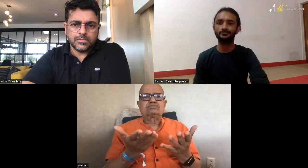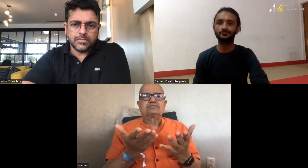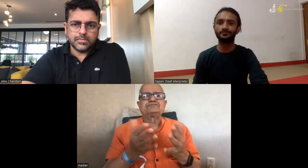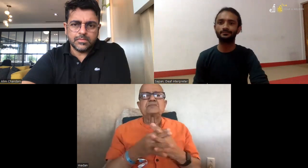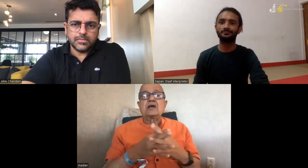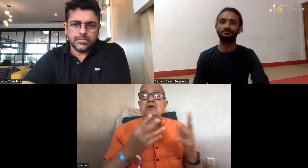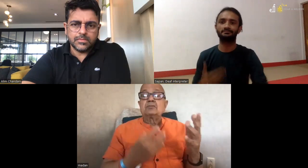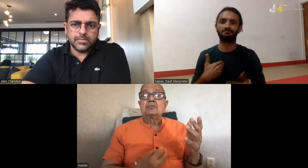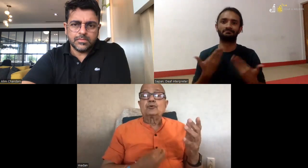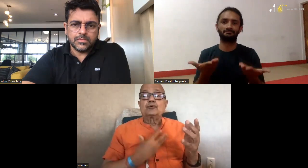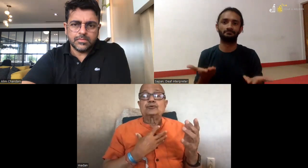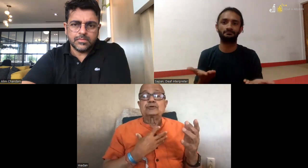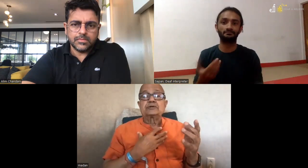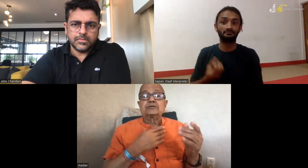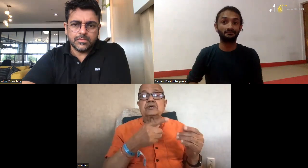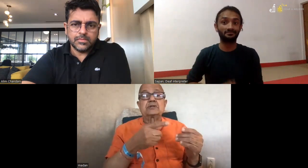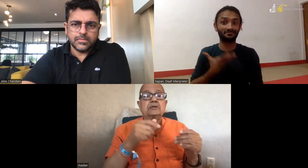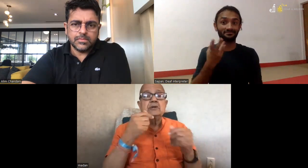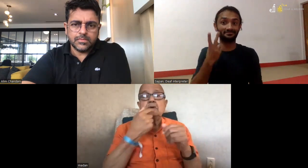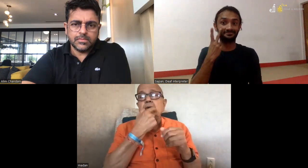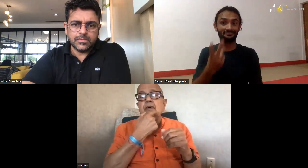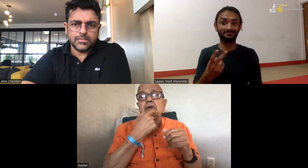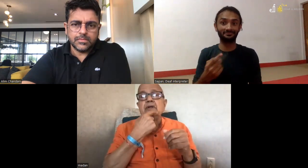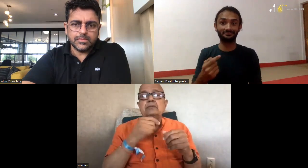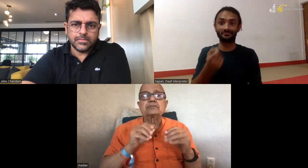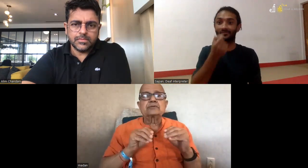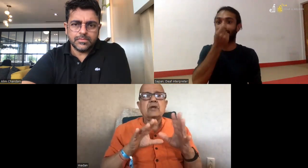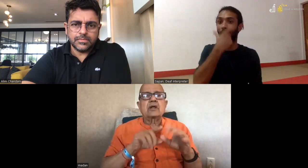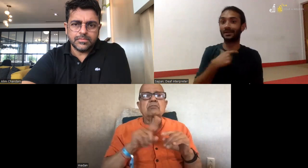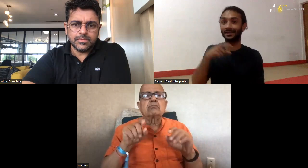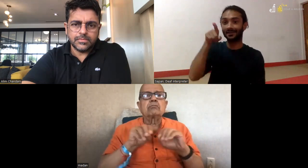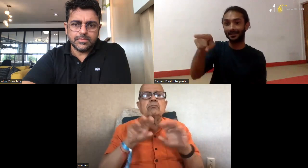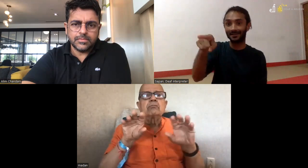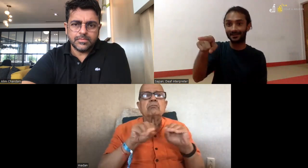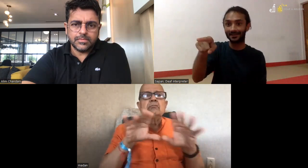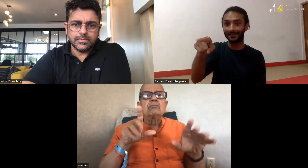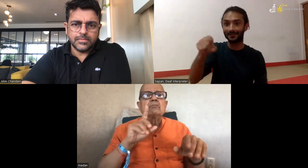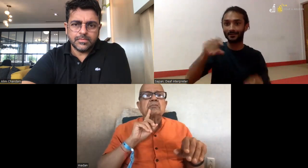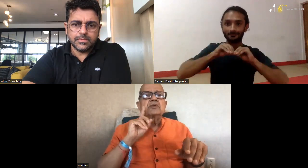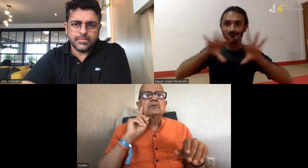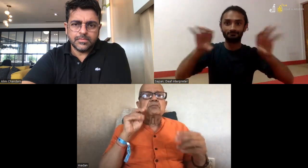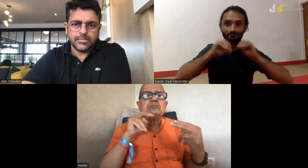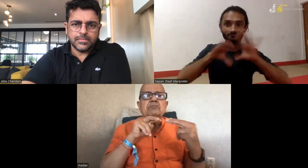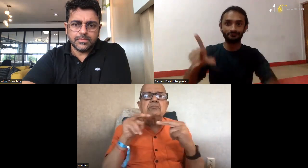The salaries are not there. And